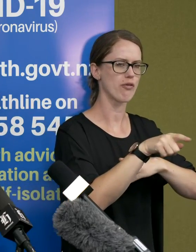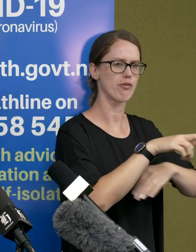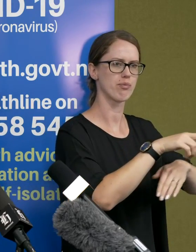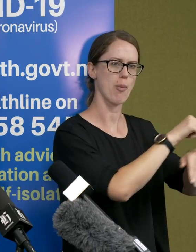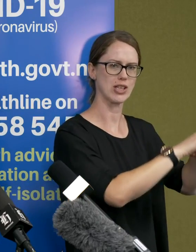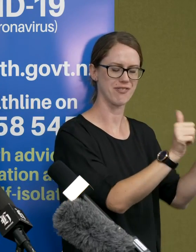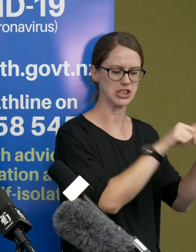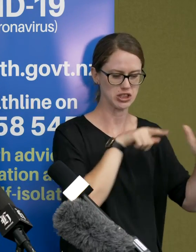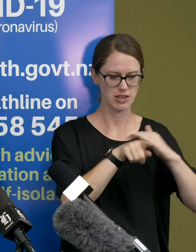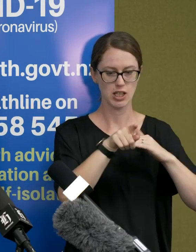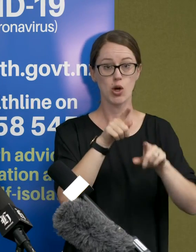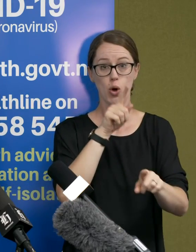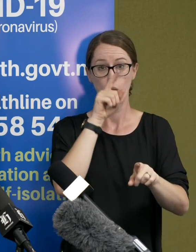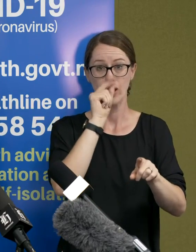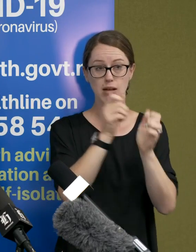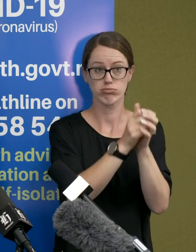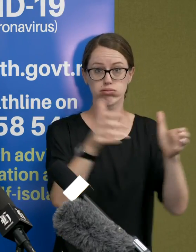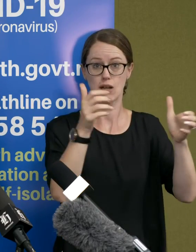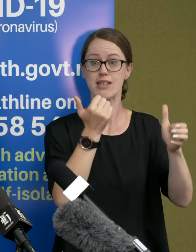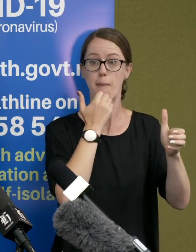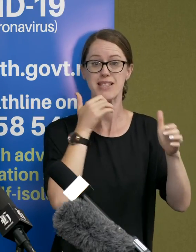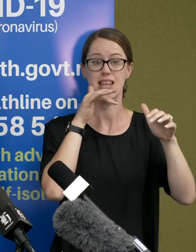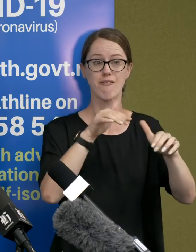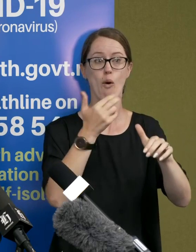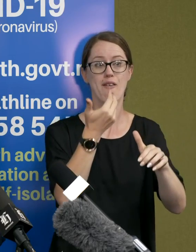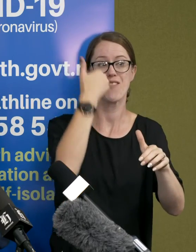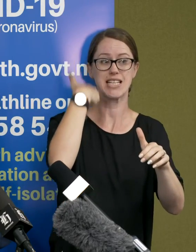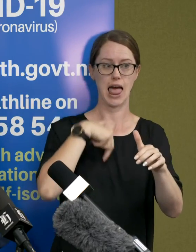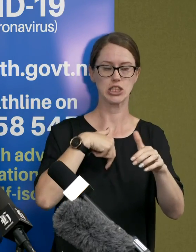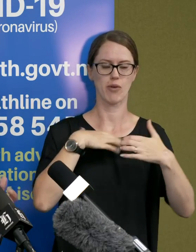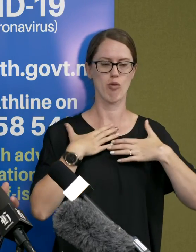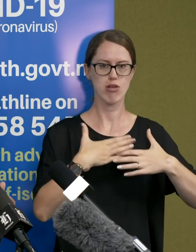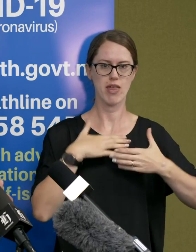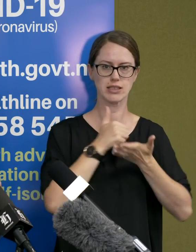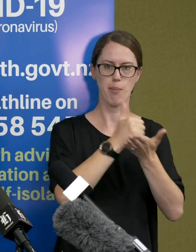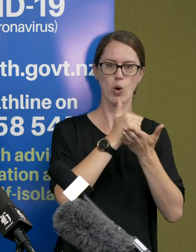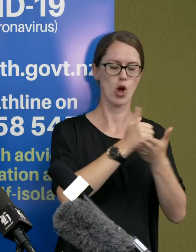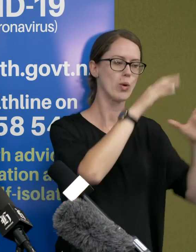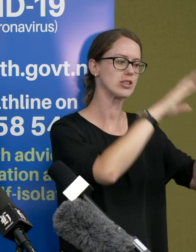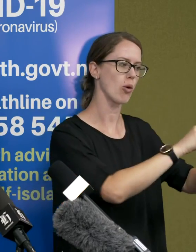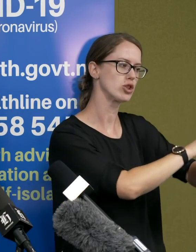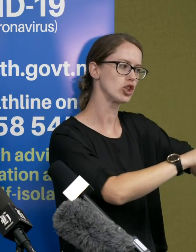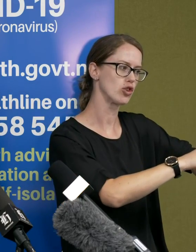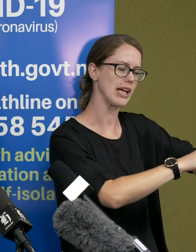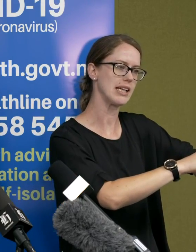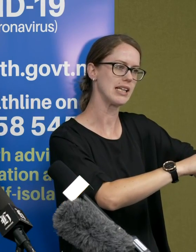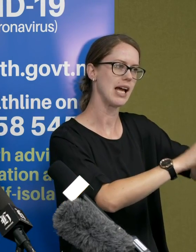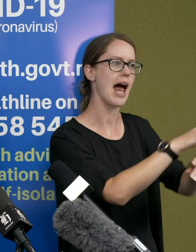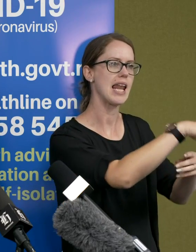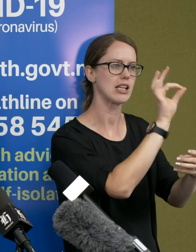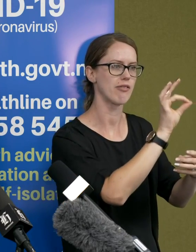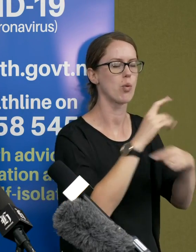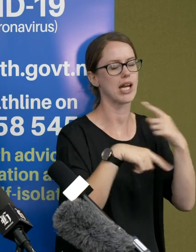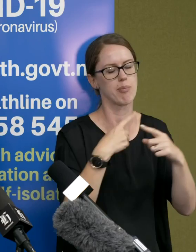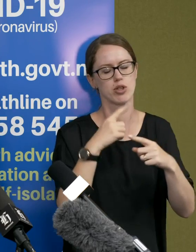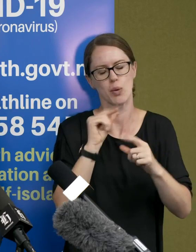one of the ways we can surge capacity to ventilate people is to stop surgery, elective surgery. We would keep